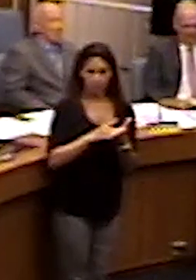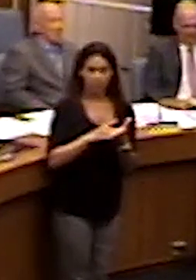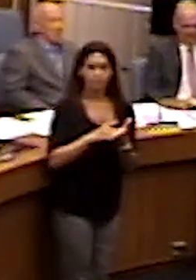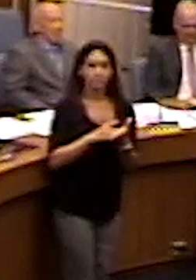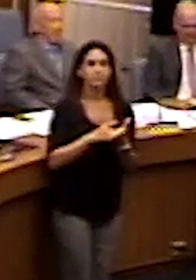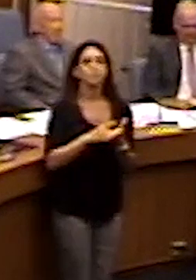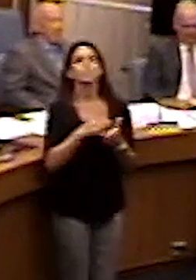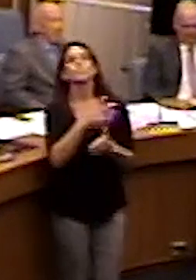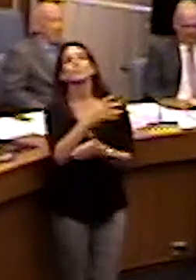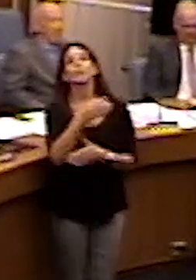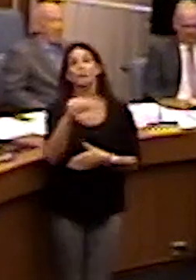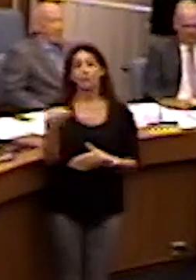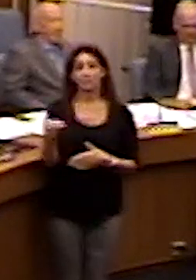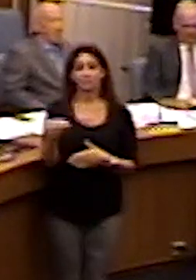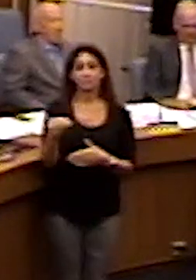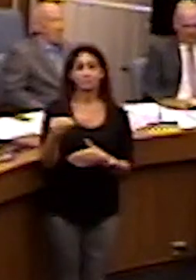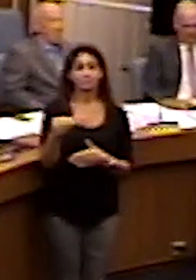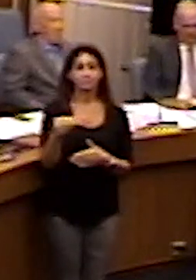and